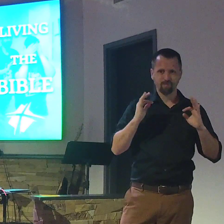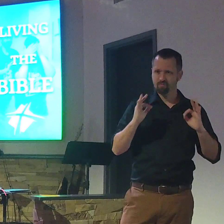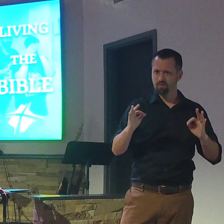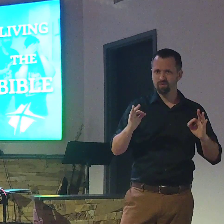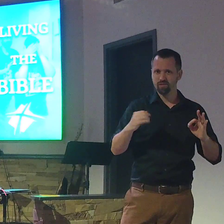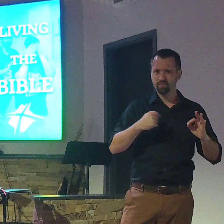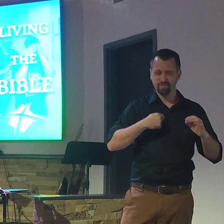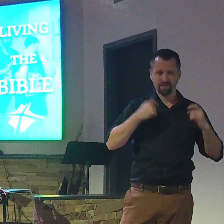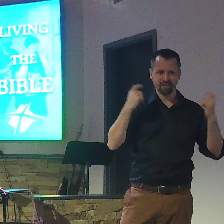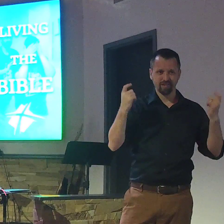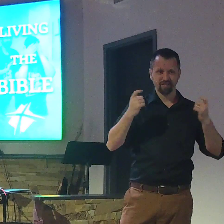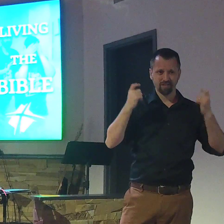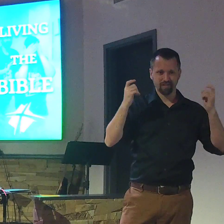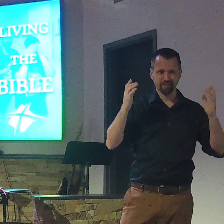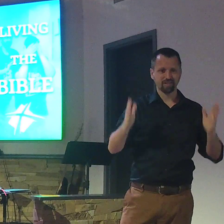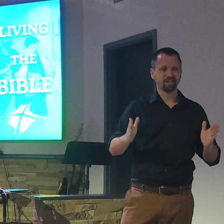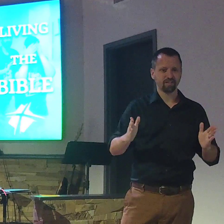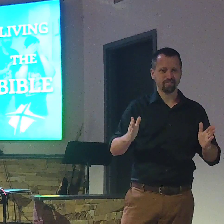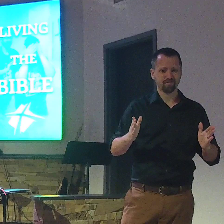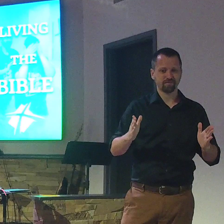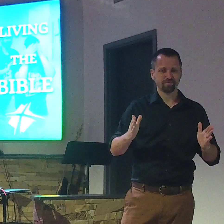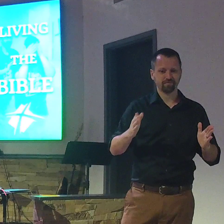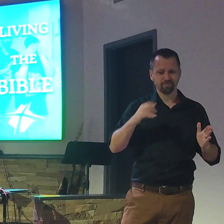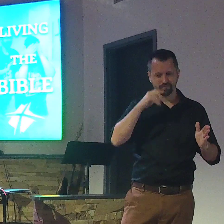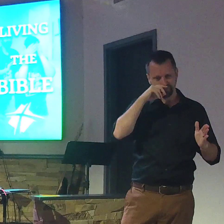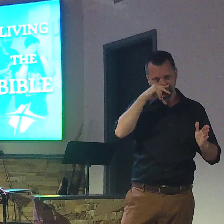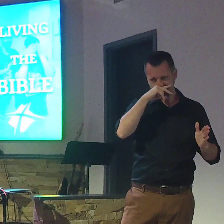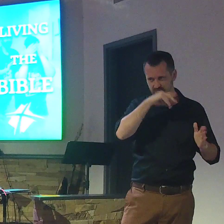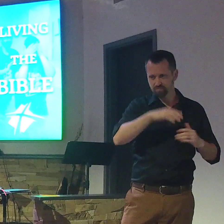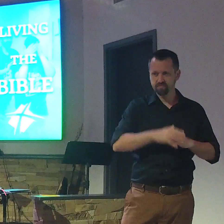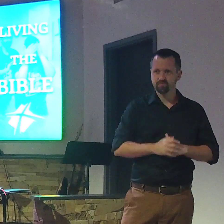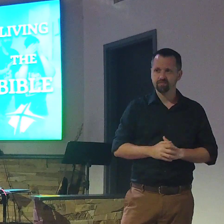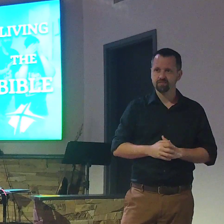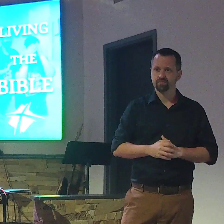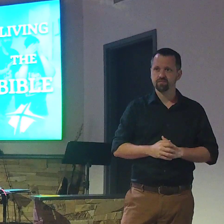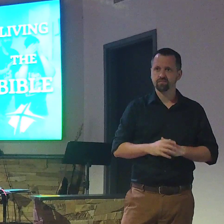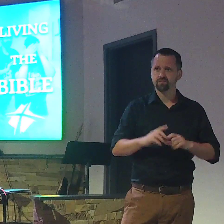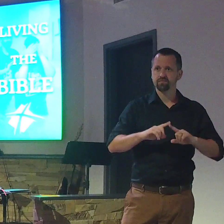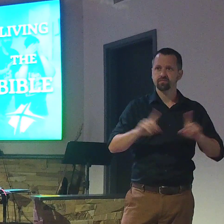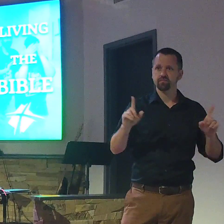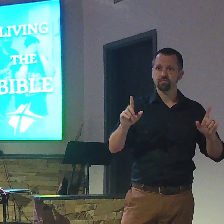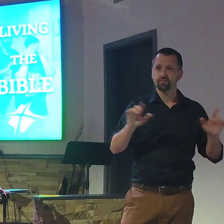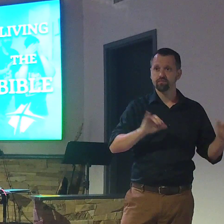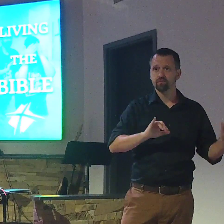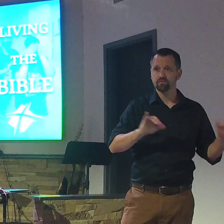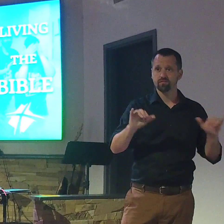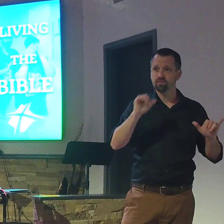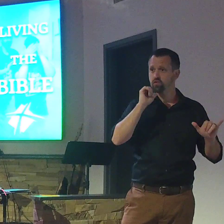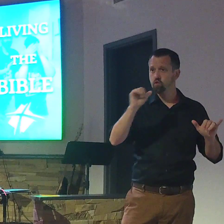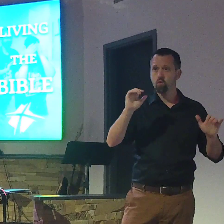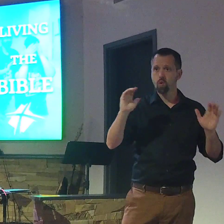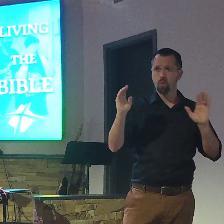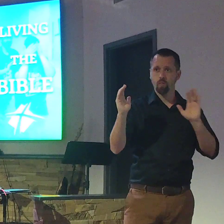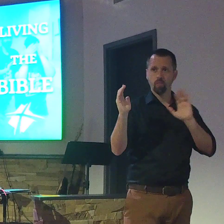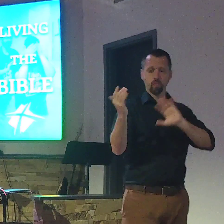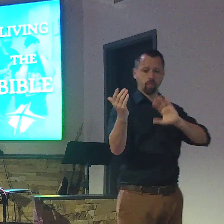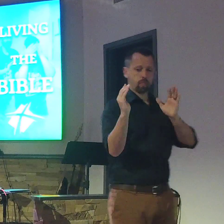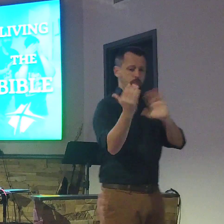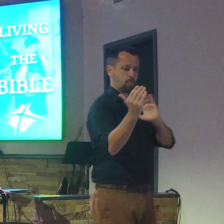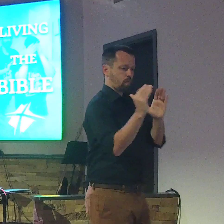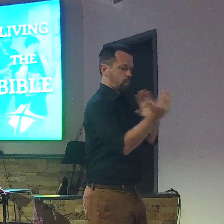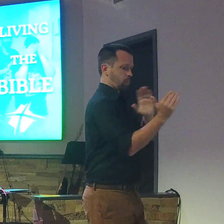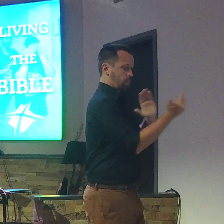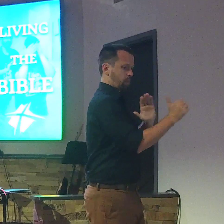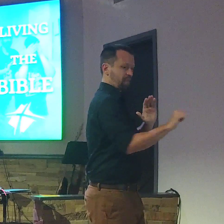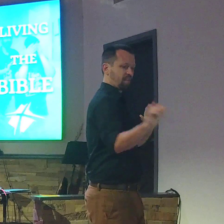that they do make mistakes, that they're a sinner. But they also don't compare themselves to other human beings. To